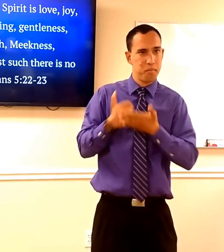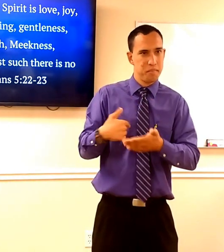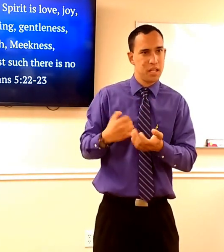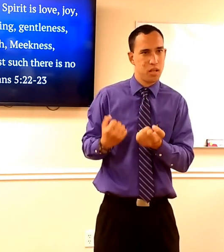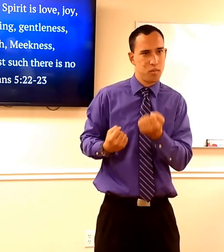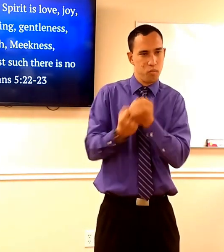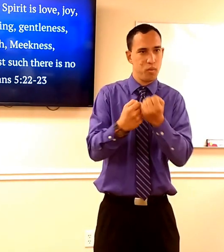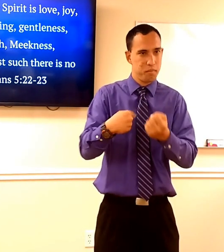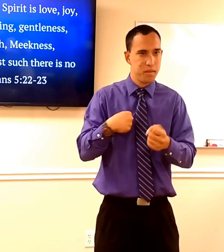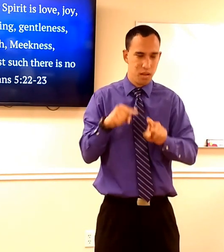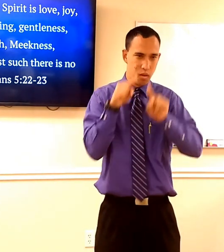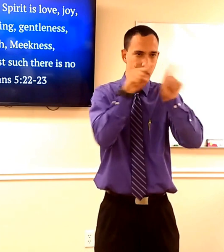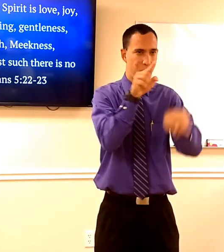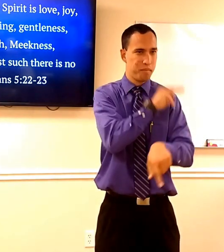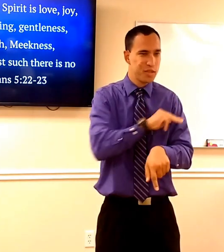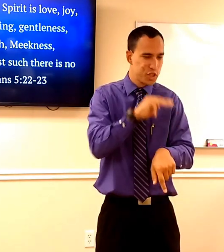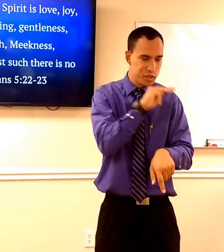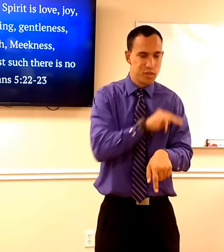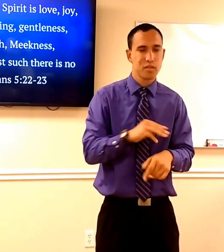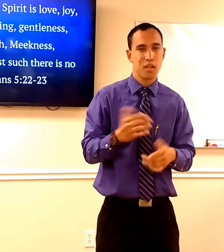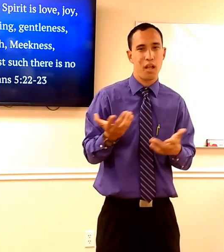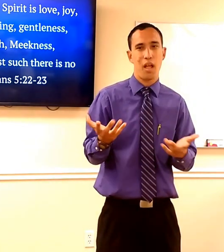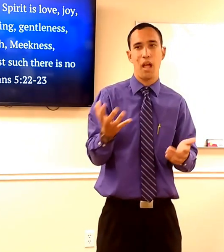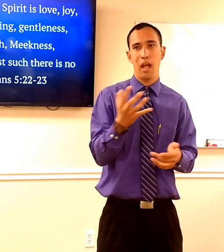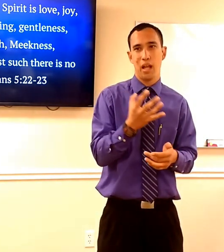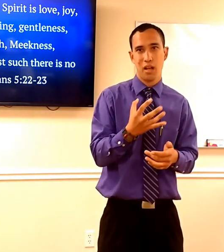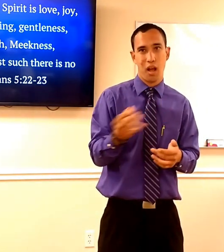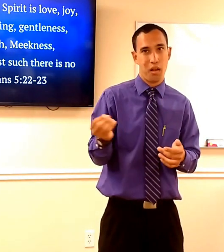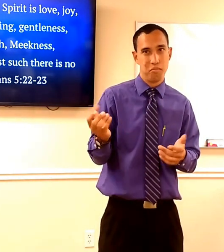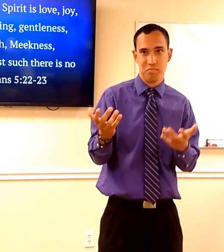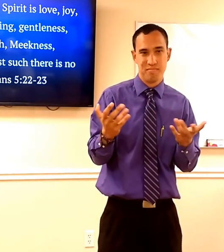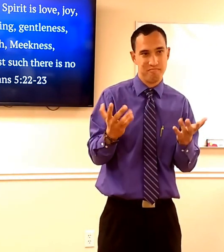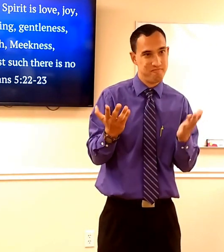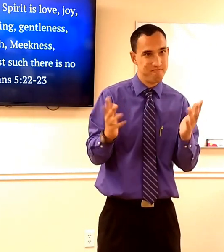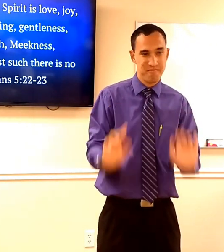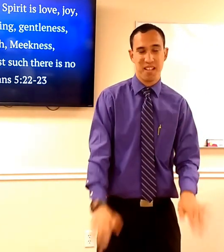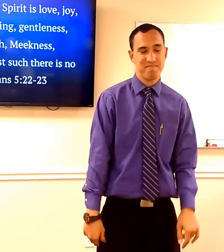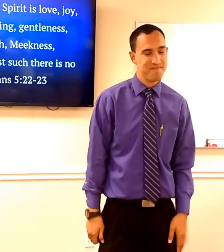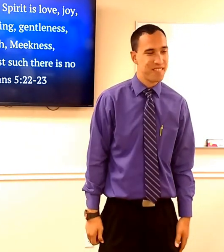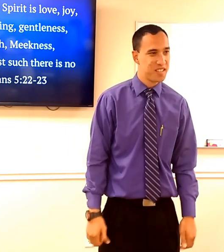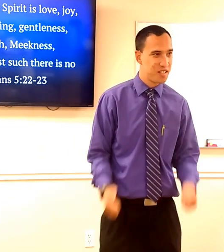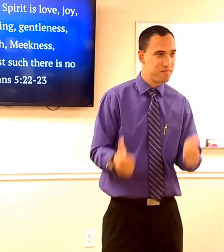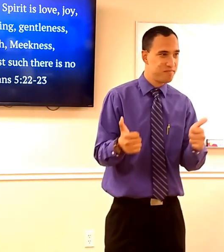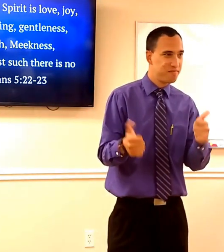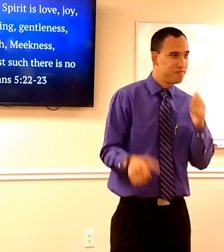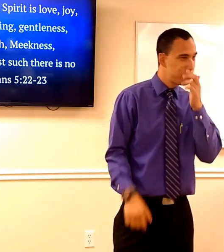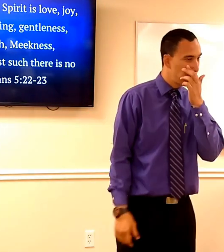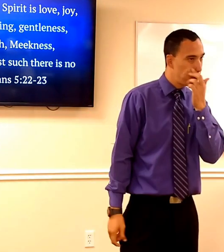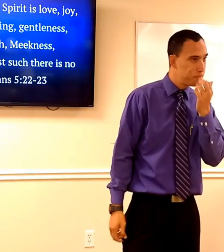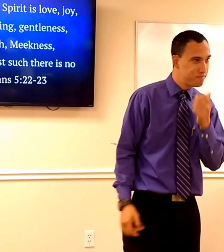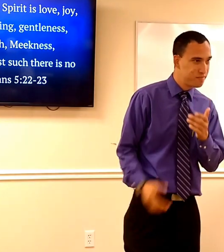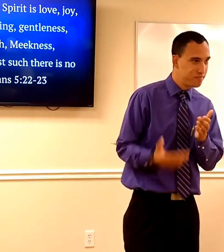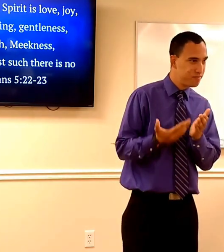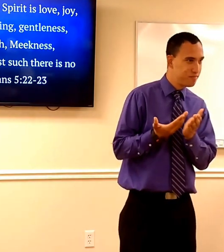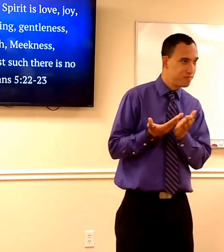and different people, I've been going meeting different pastors and people, looking for support for my work, so that's what we're